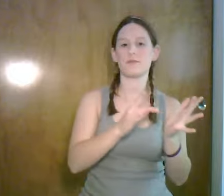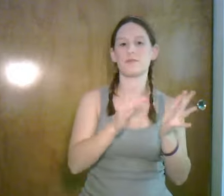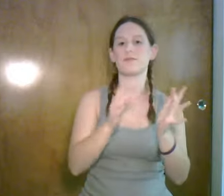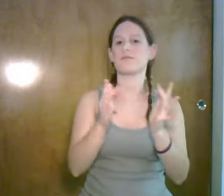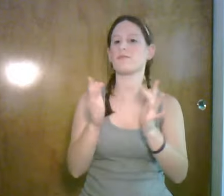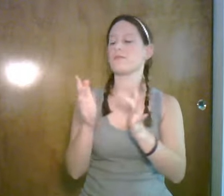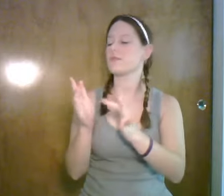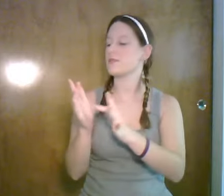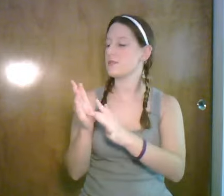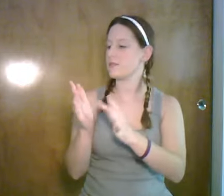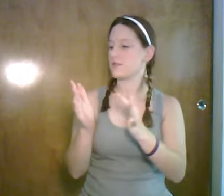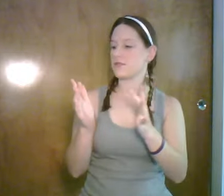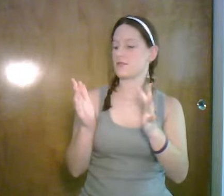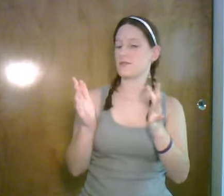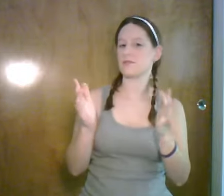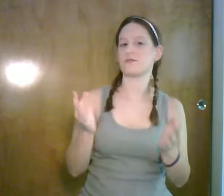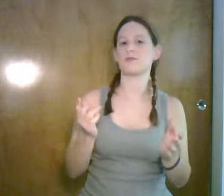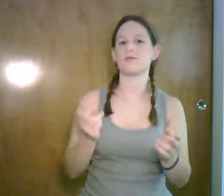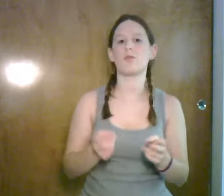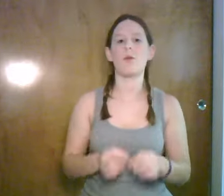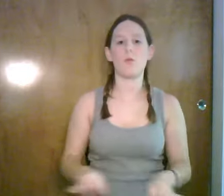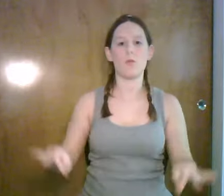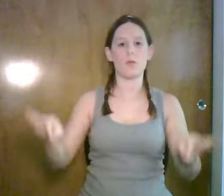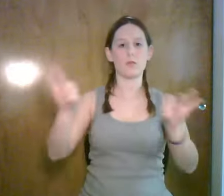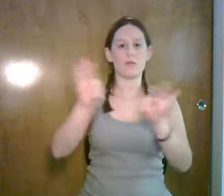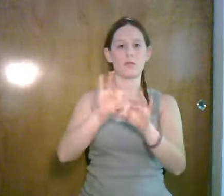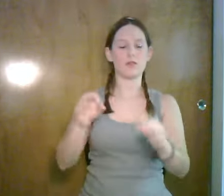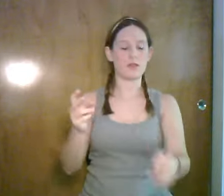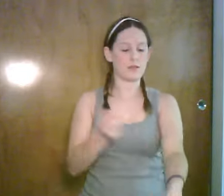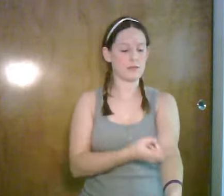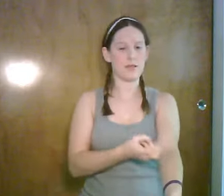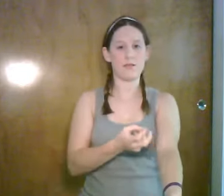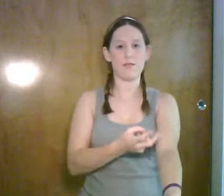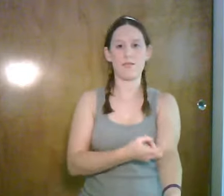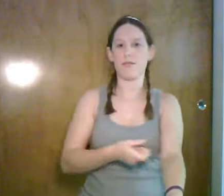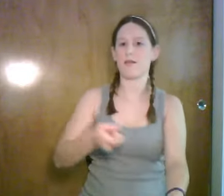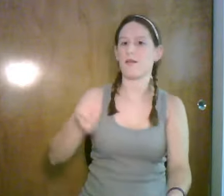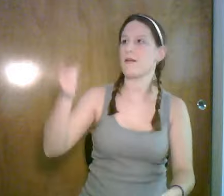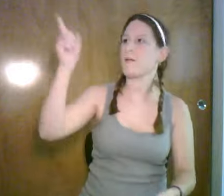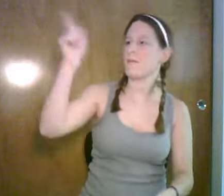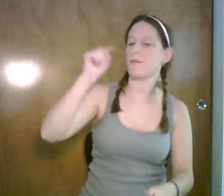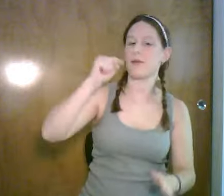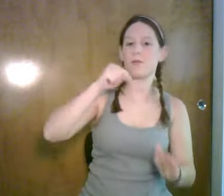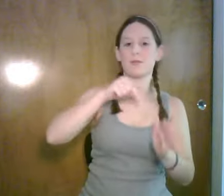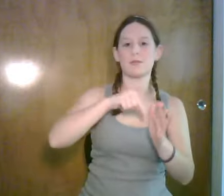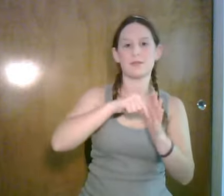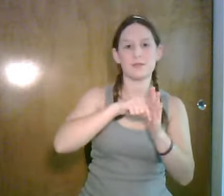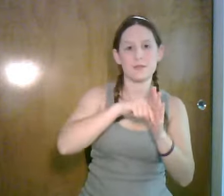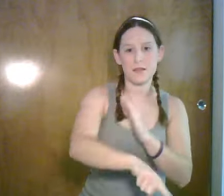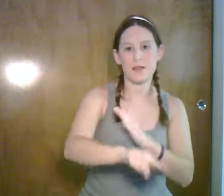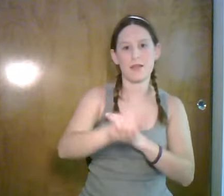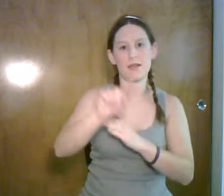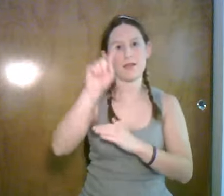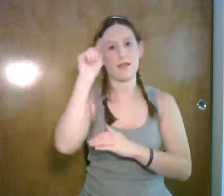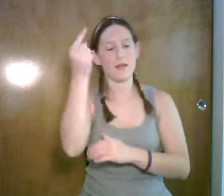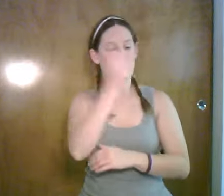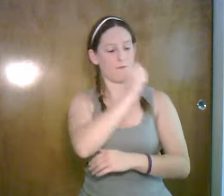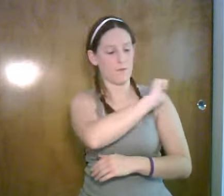Jesus Worthy is the lamb That was slain For